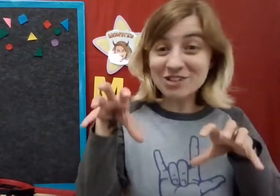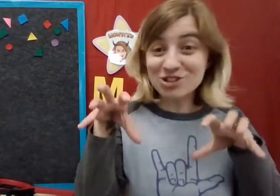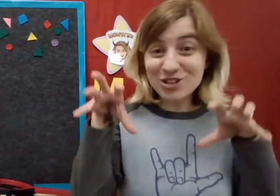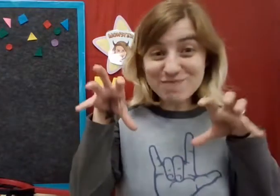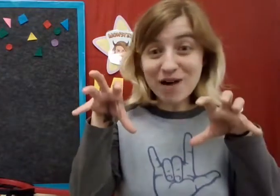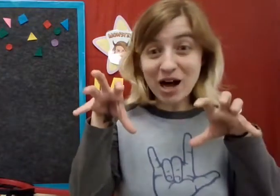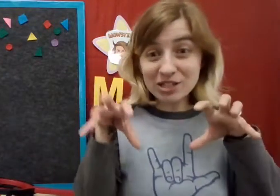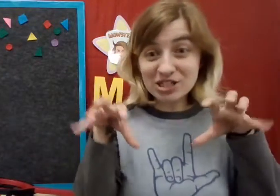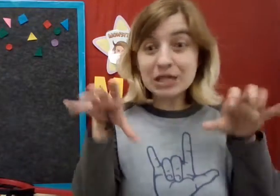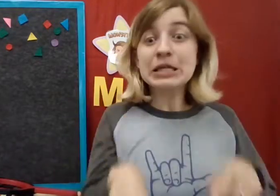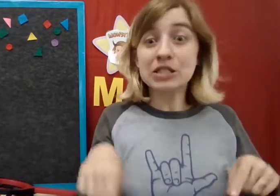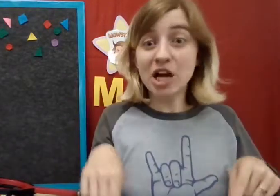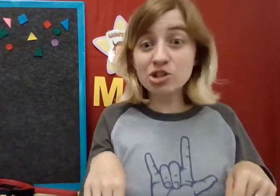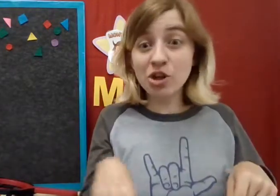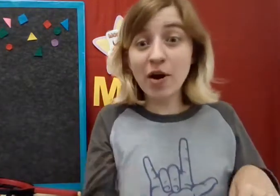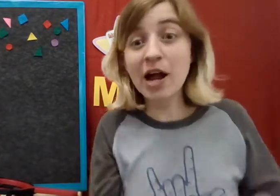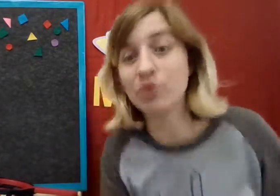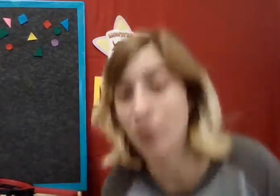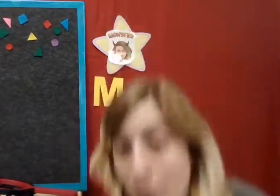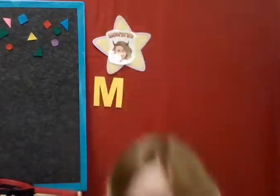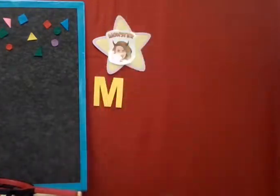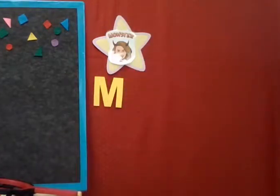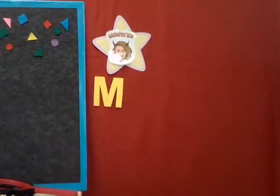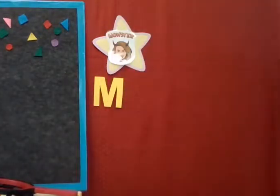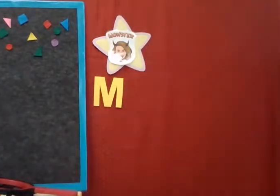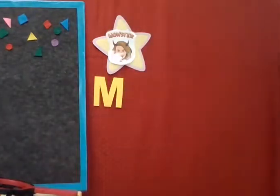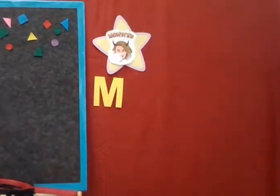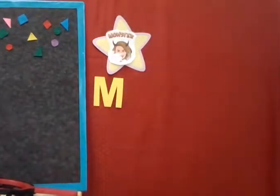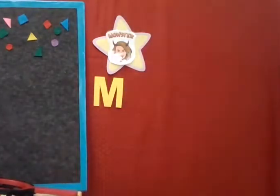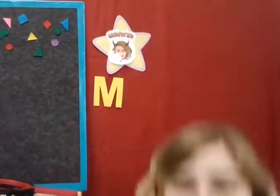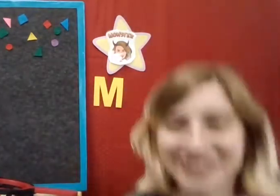Monster, monster, touch the ground. Oh,